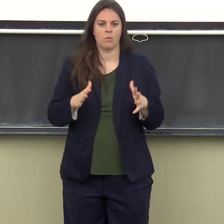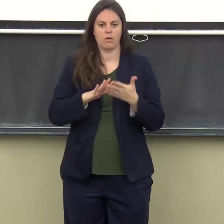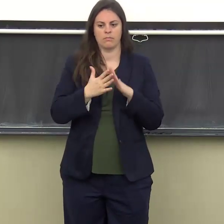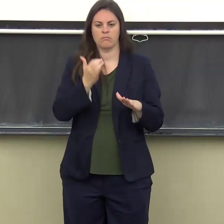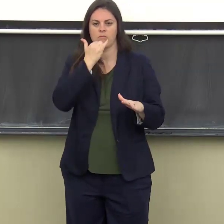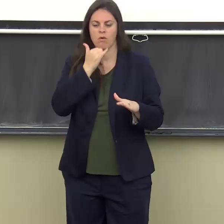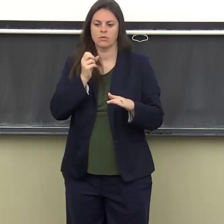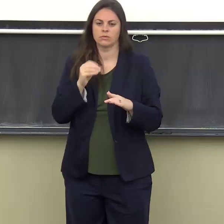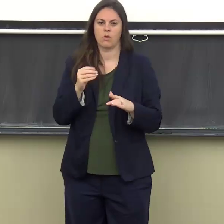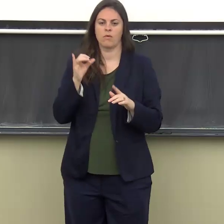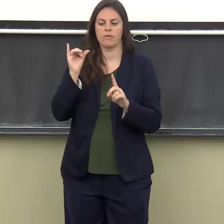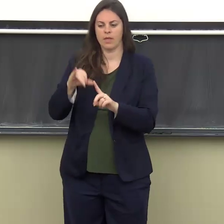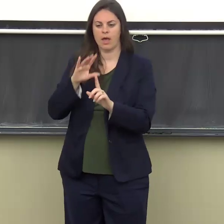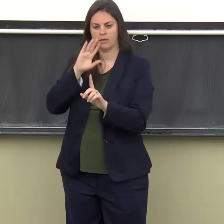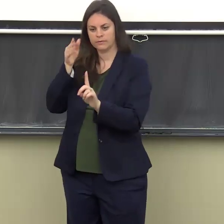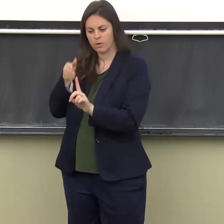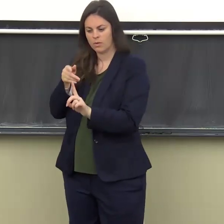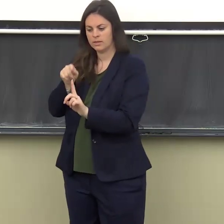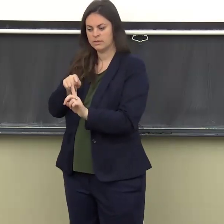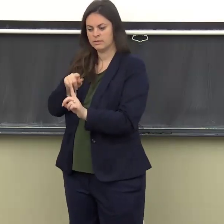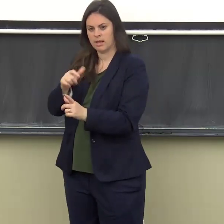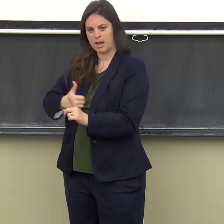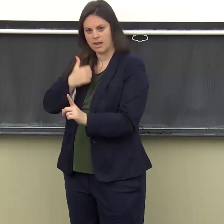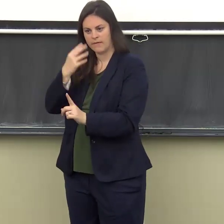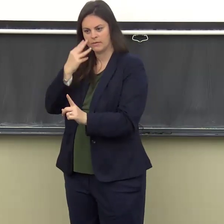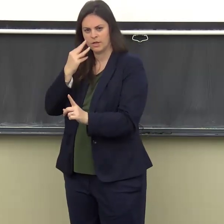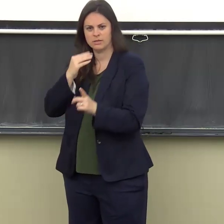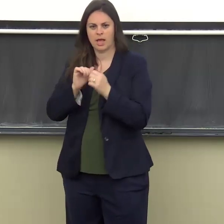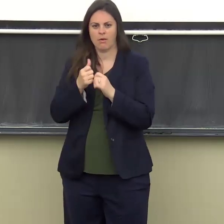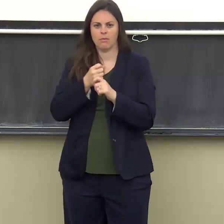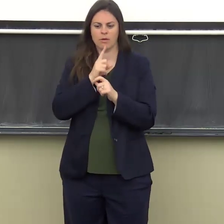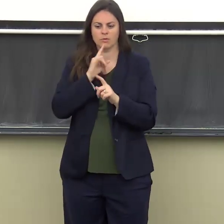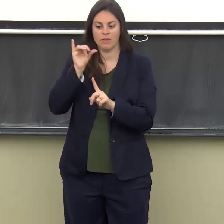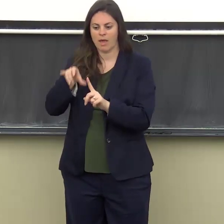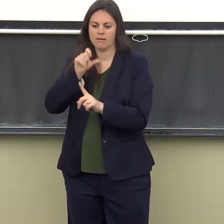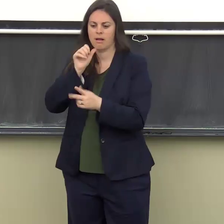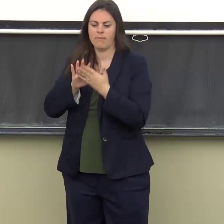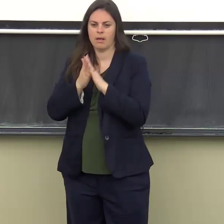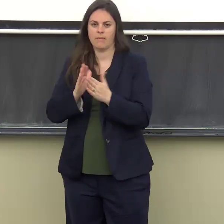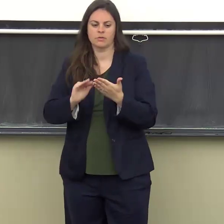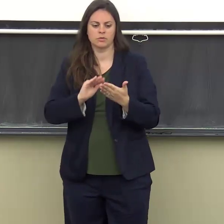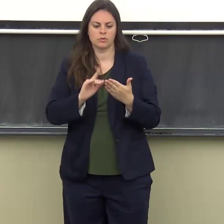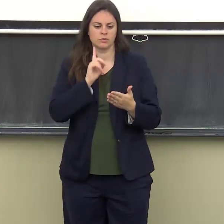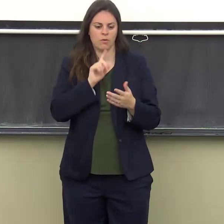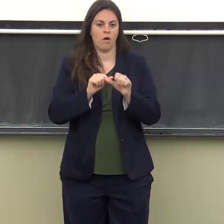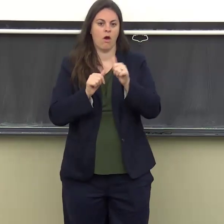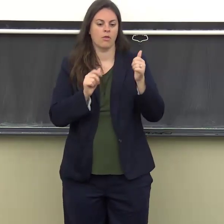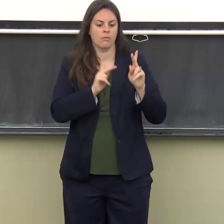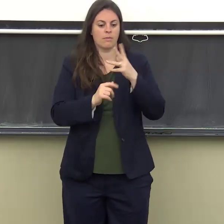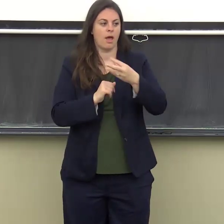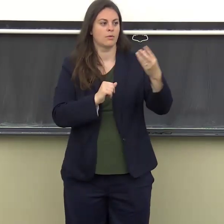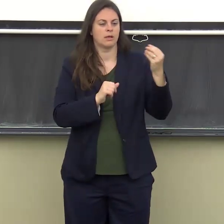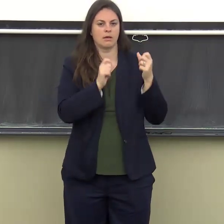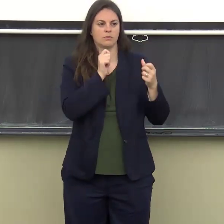lived experience, and then how do we not make that an excuse for people not to help grow this movement? And so I think when we're thinking